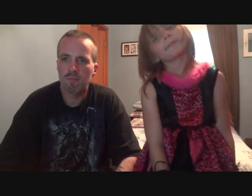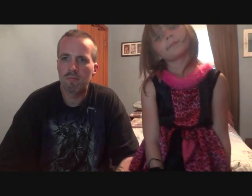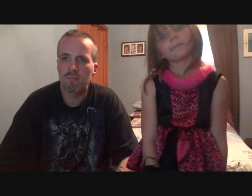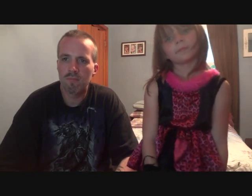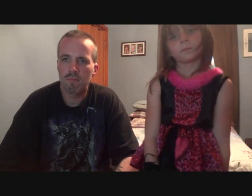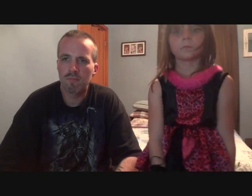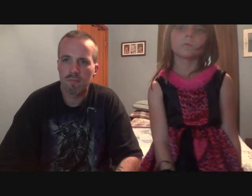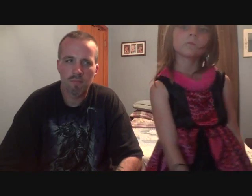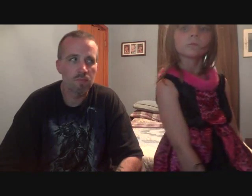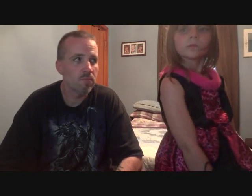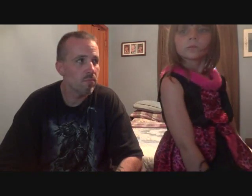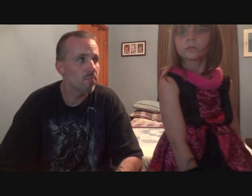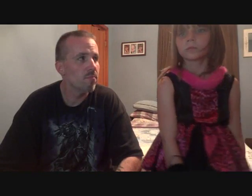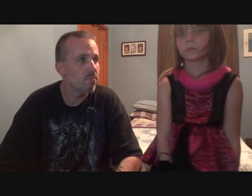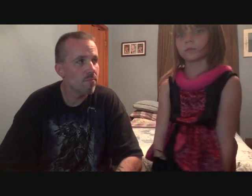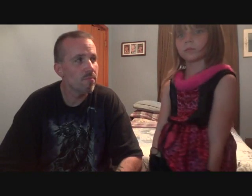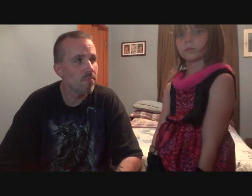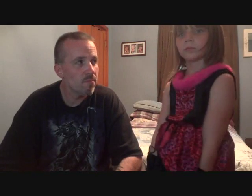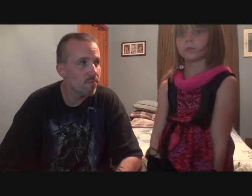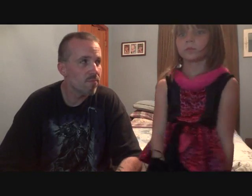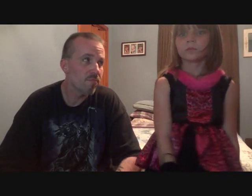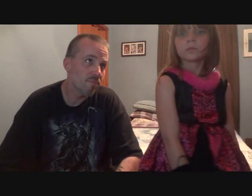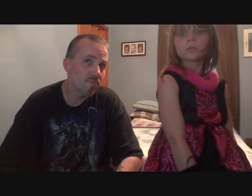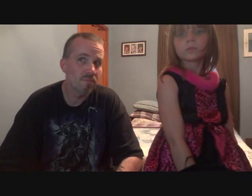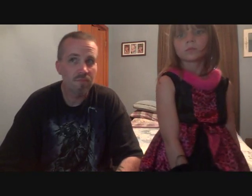Hey, hey, you can't lose me